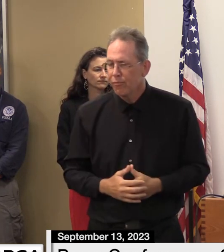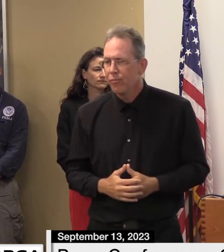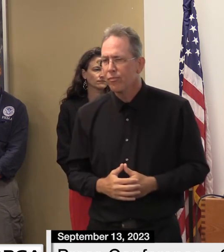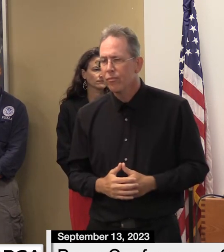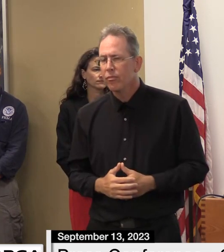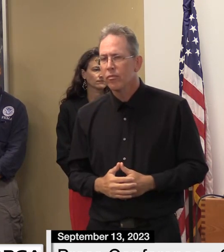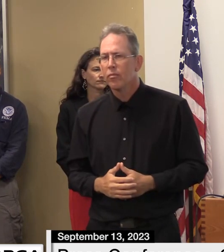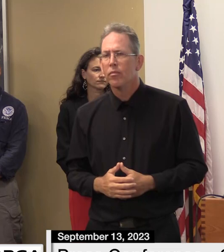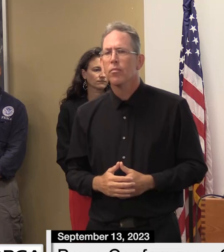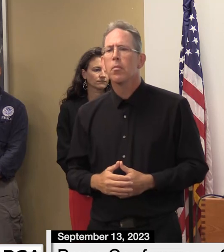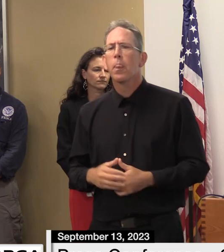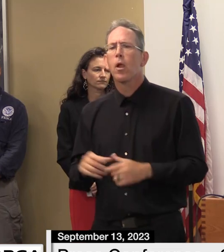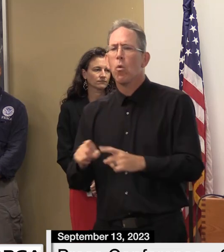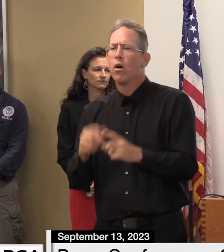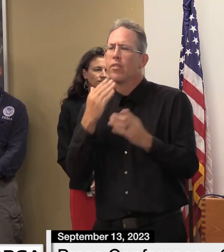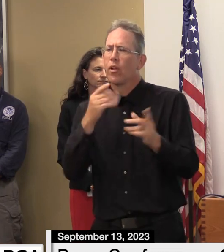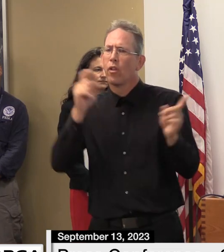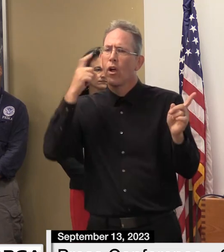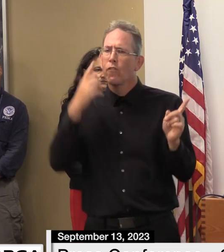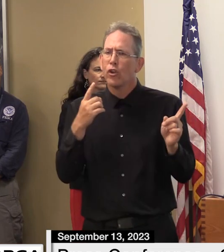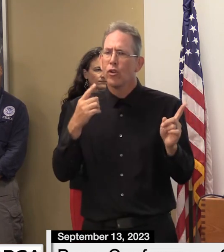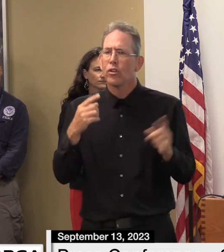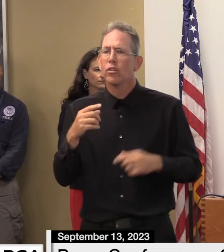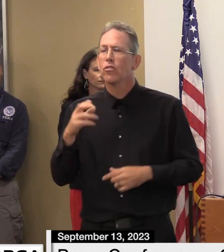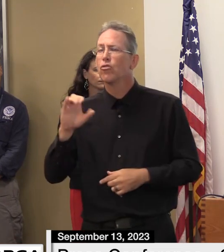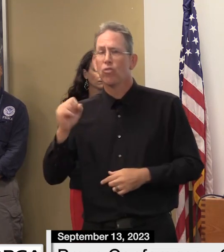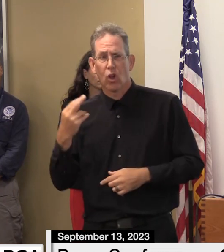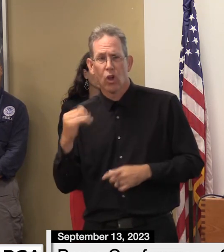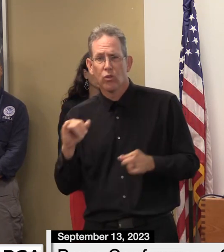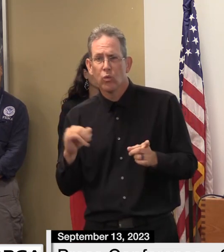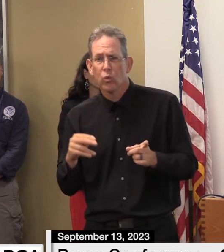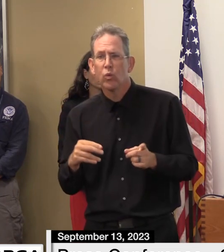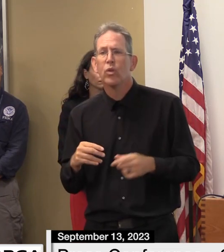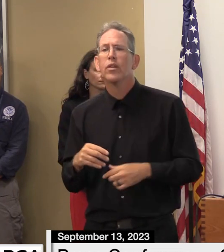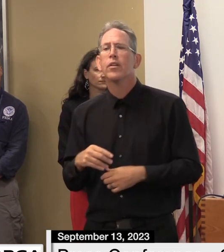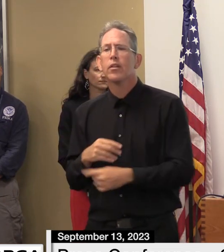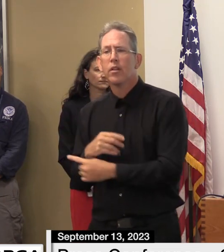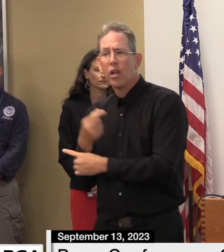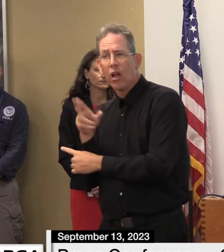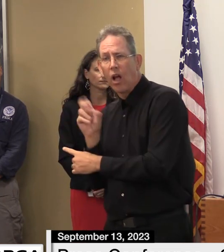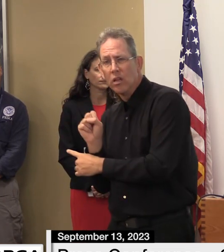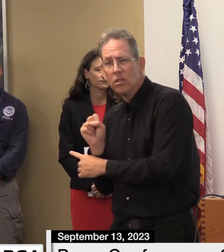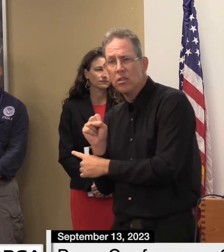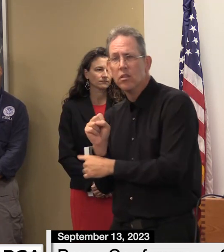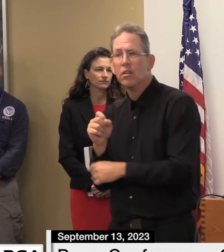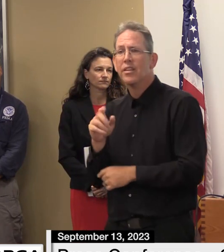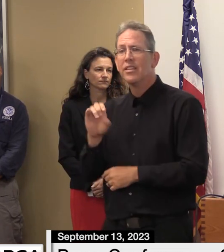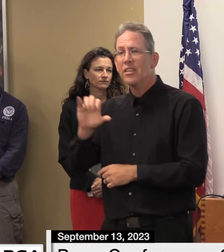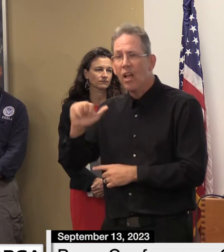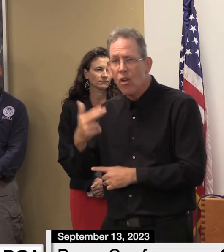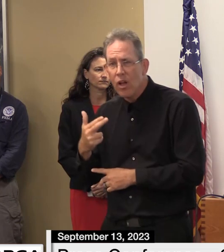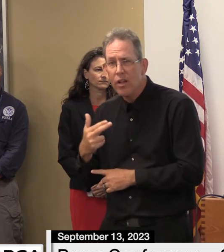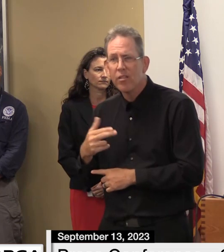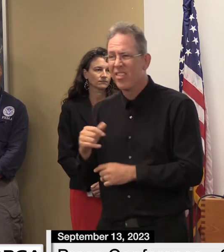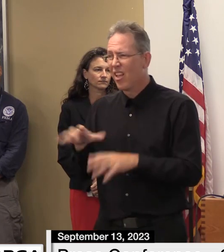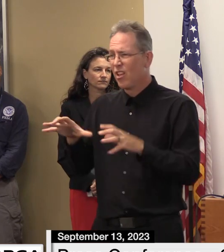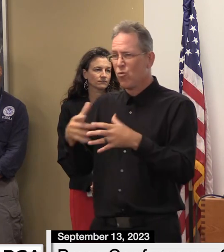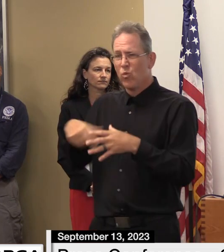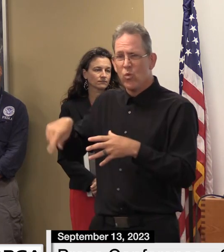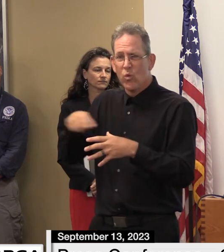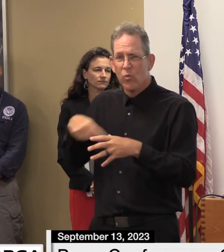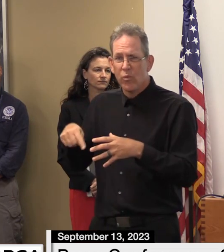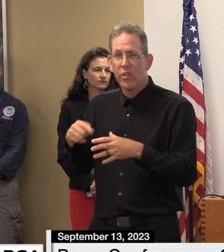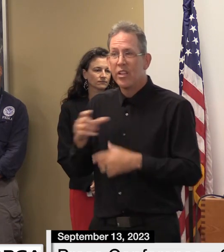and his administration, specifically Josh Hanford, also Gus Selig, Sarah Waring, the LIAC committee for their